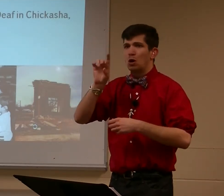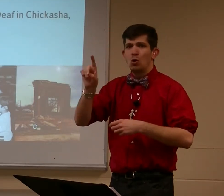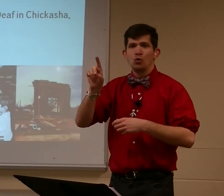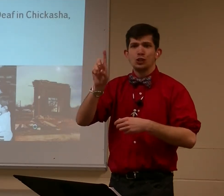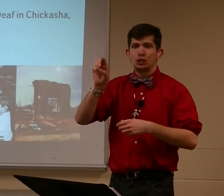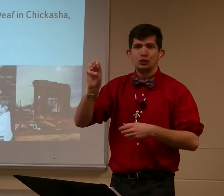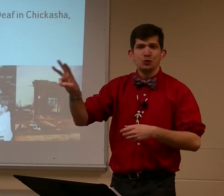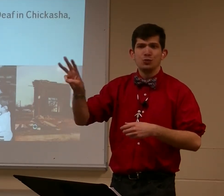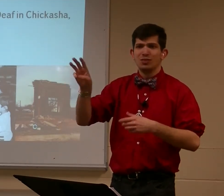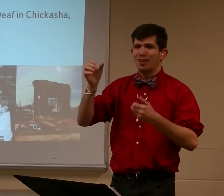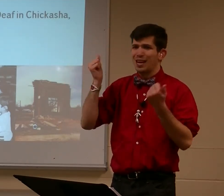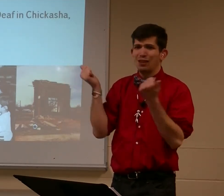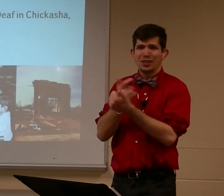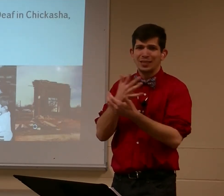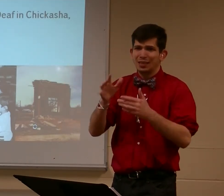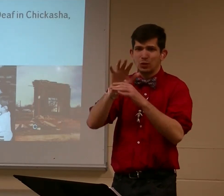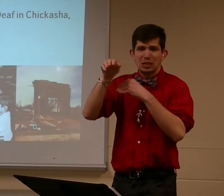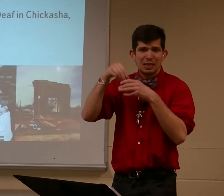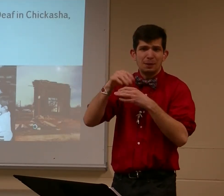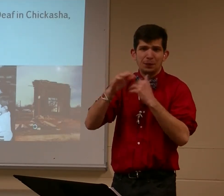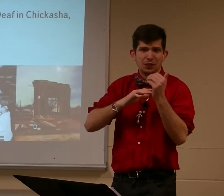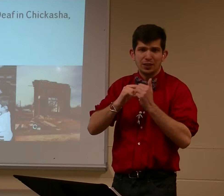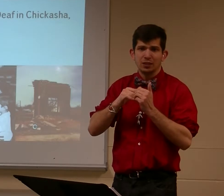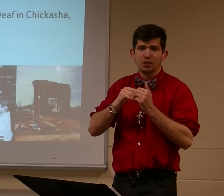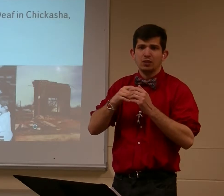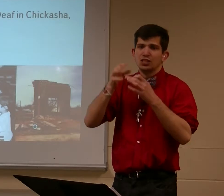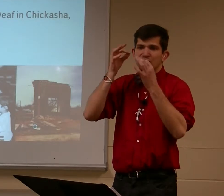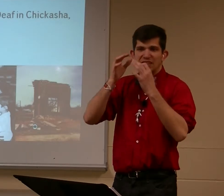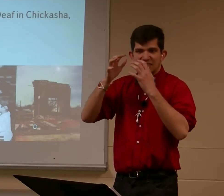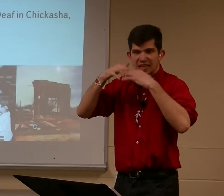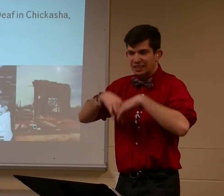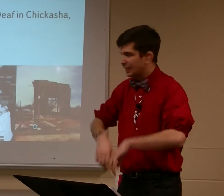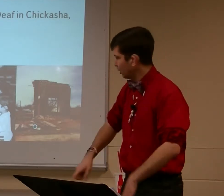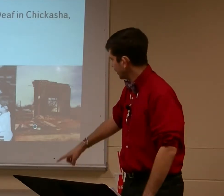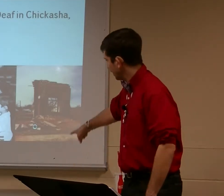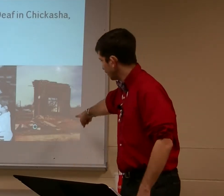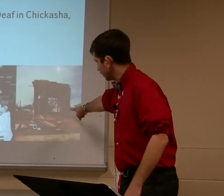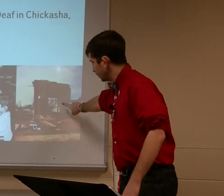mold, dew, everything in that building. They decided to tear it down.